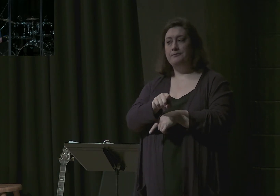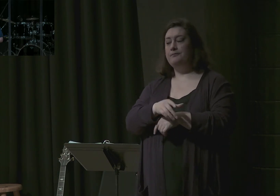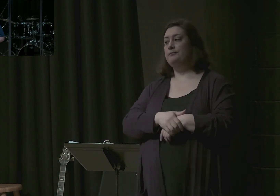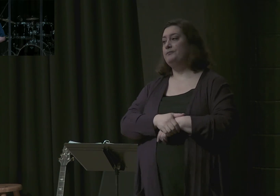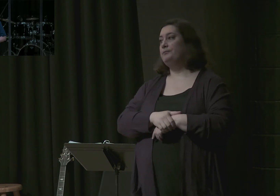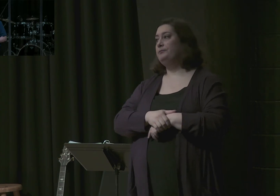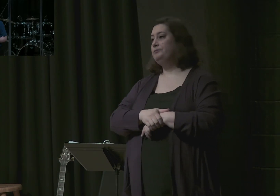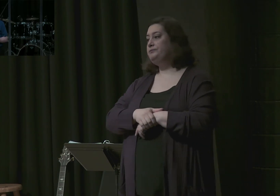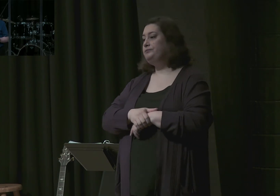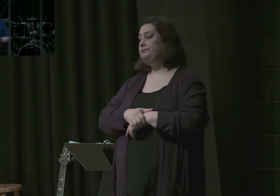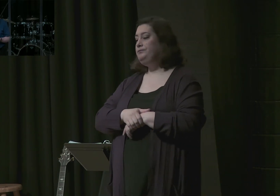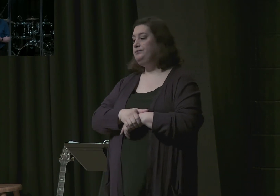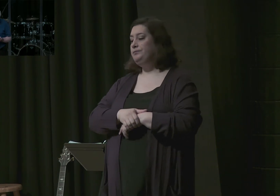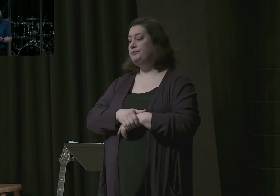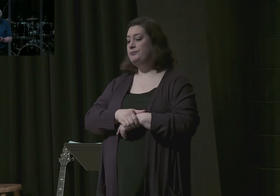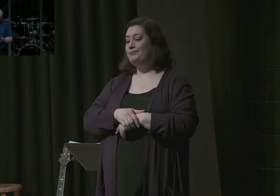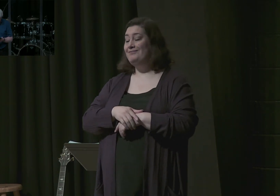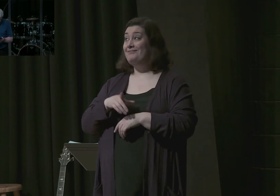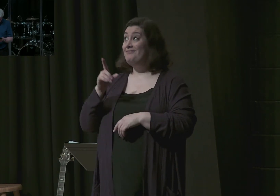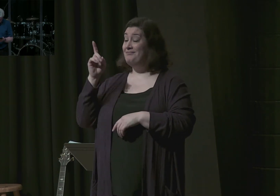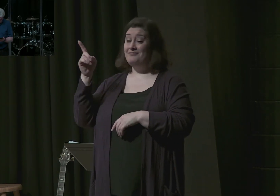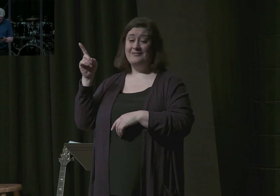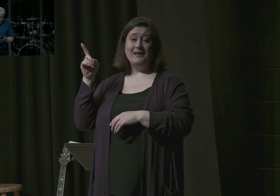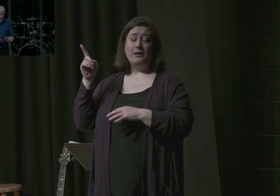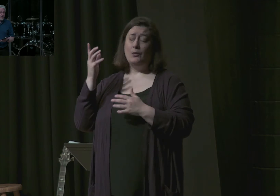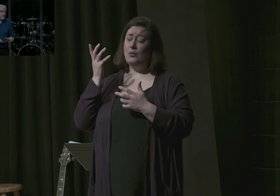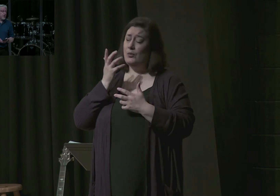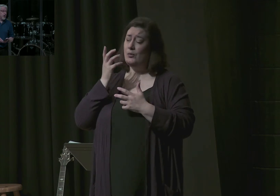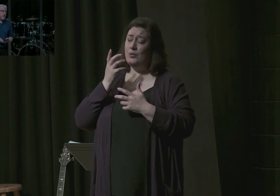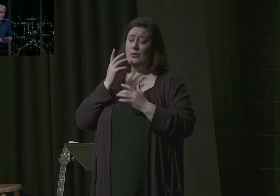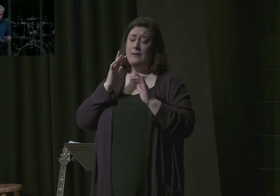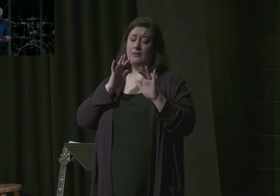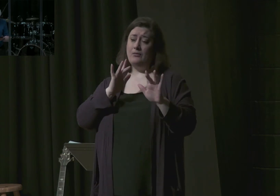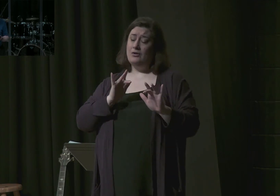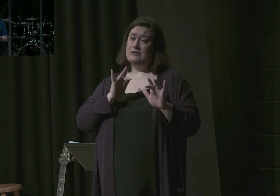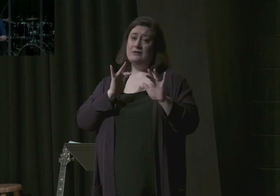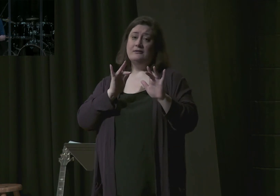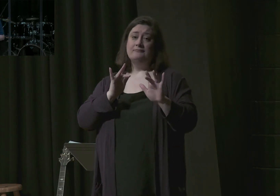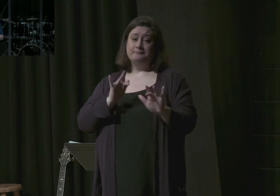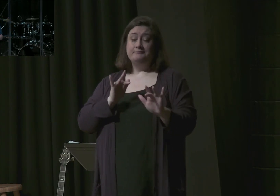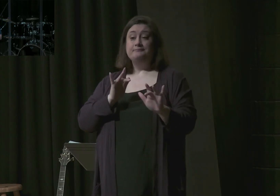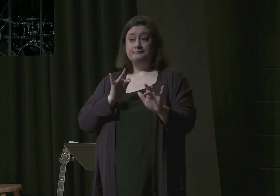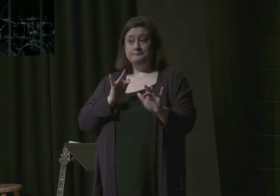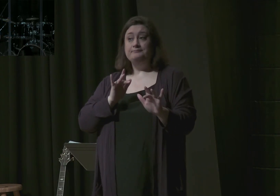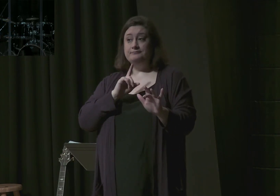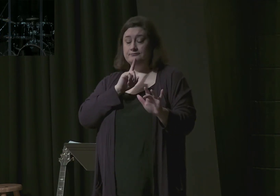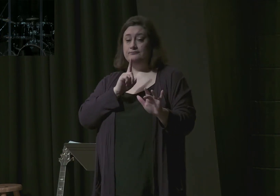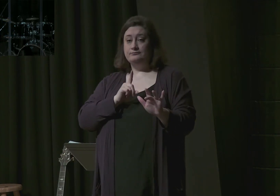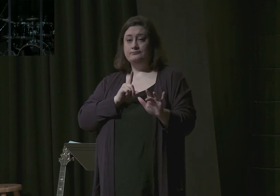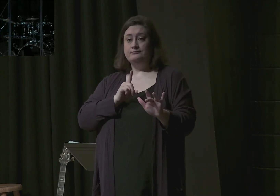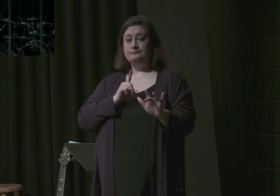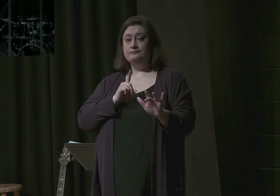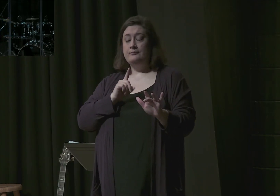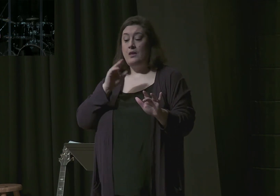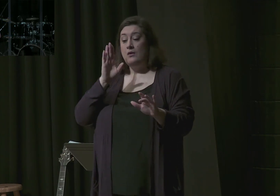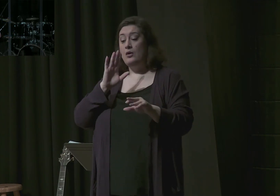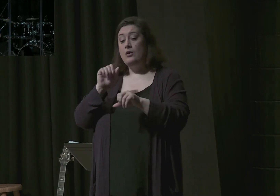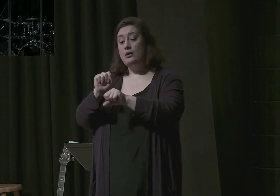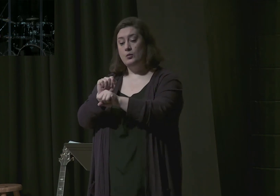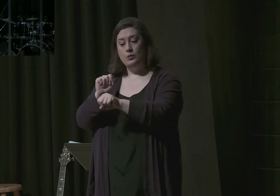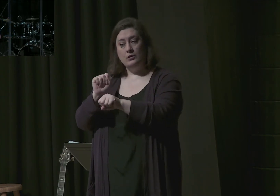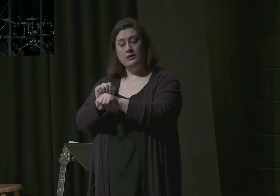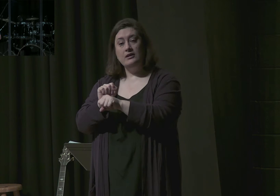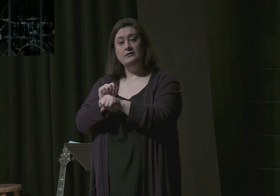very same circumstances. Now, this is a great mercy for all of us. God is